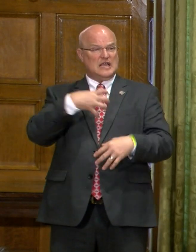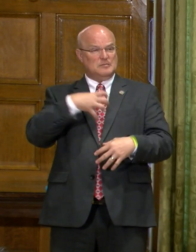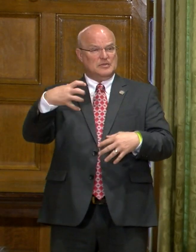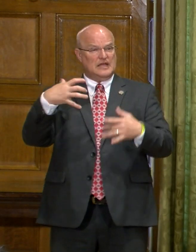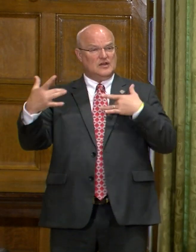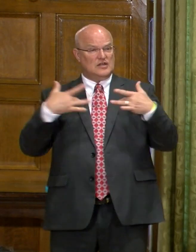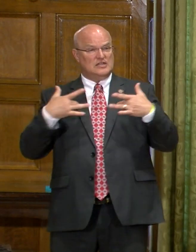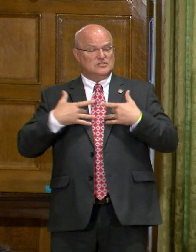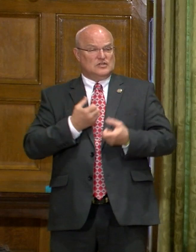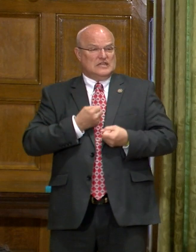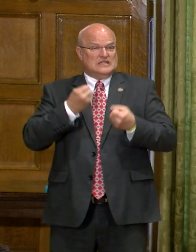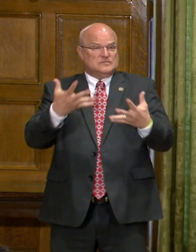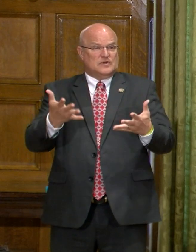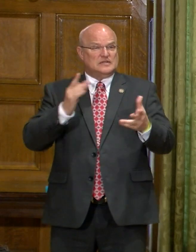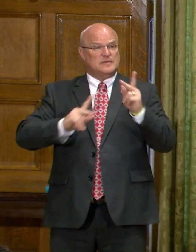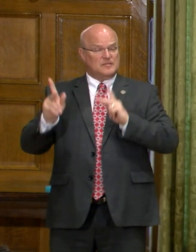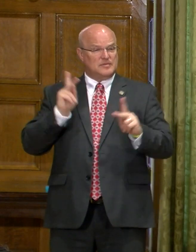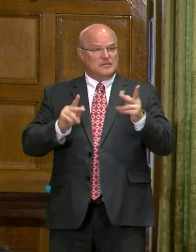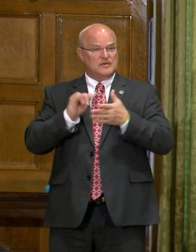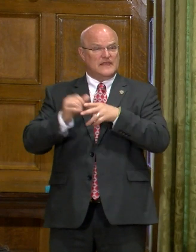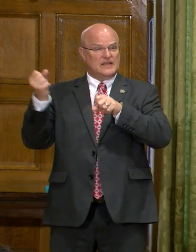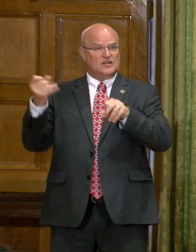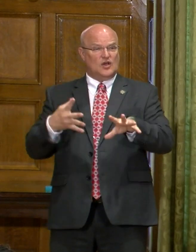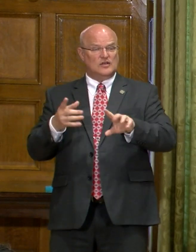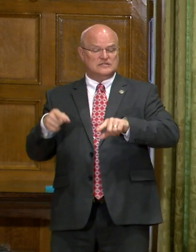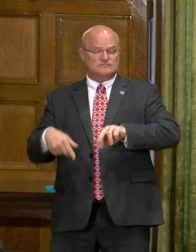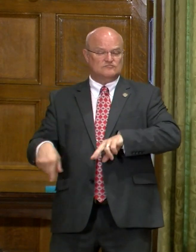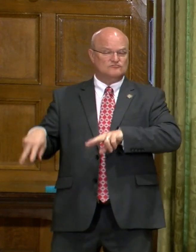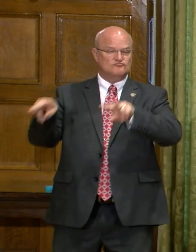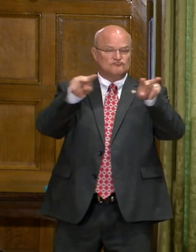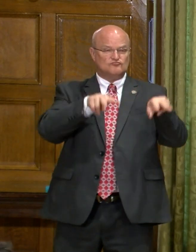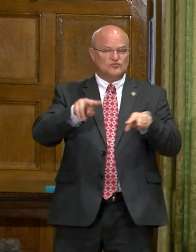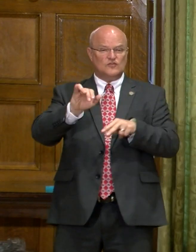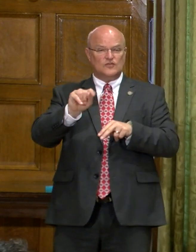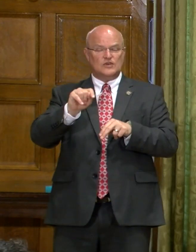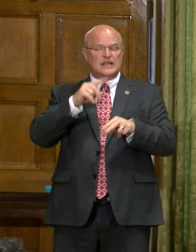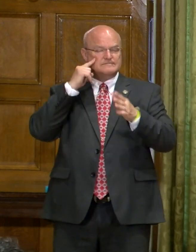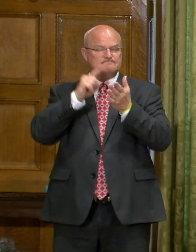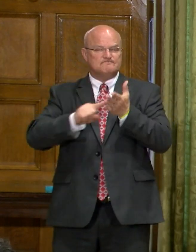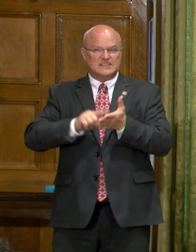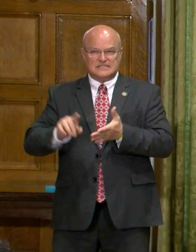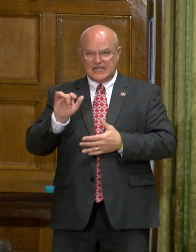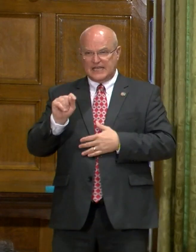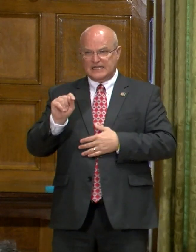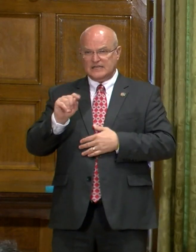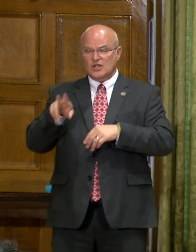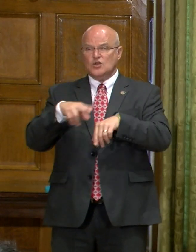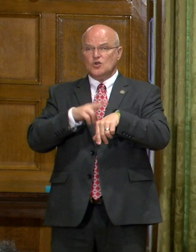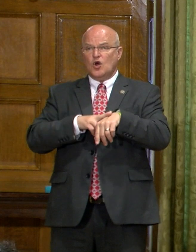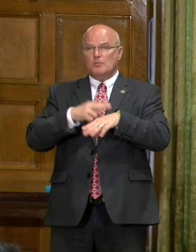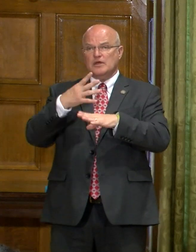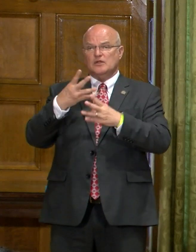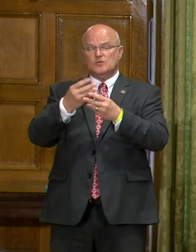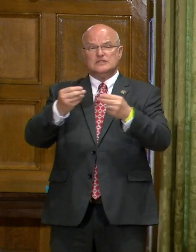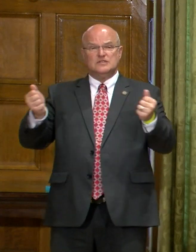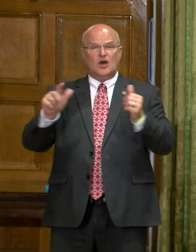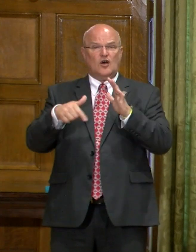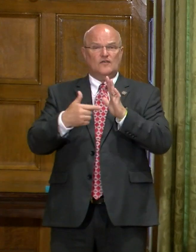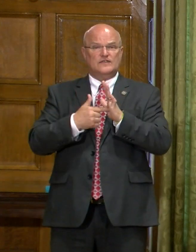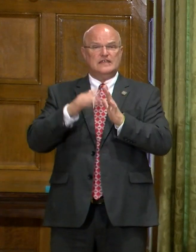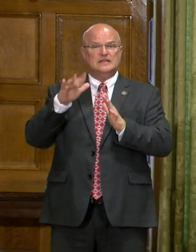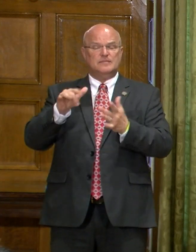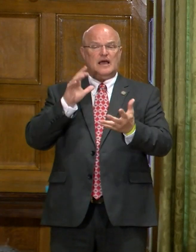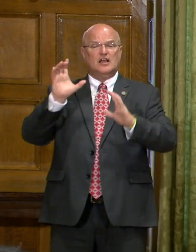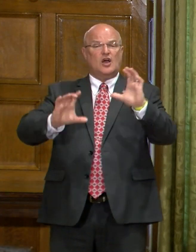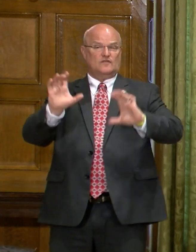or a concern expressed by a citizen that causes them to review it and to investigate it. Usually they resolve these